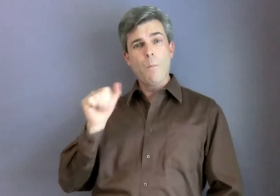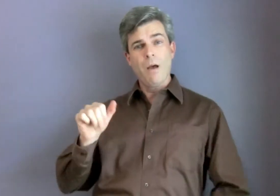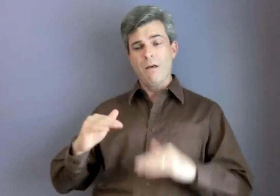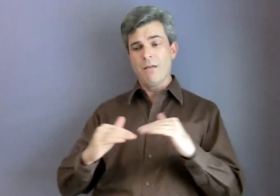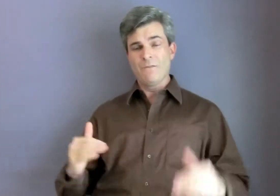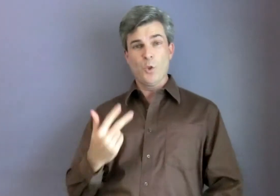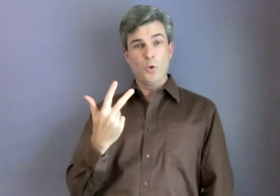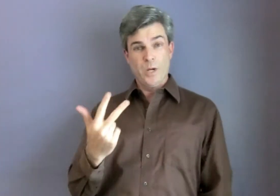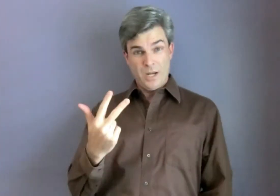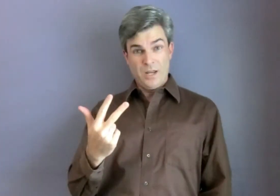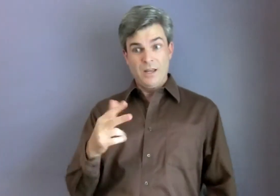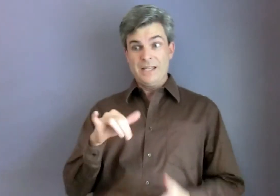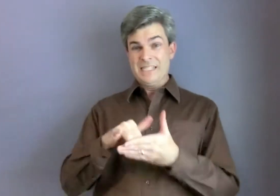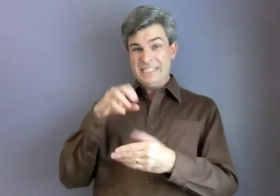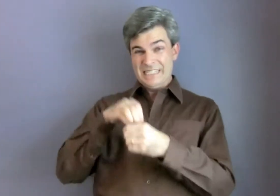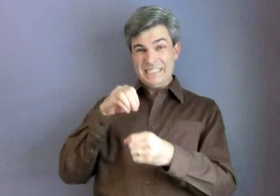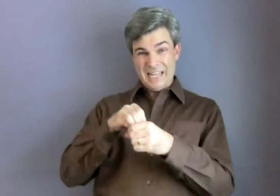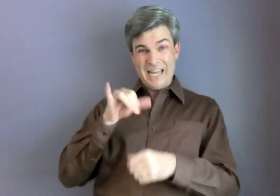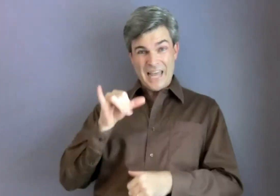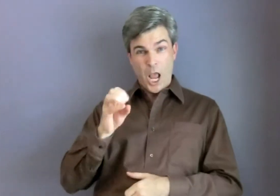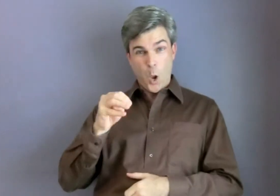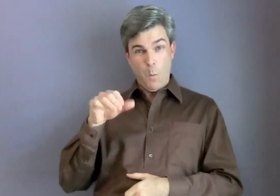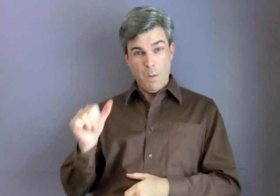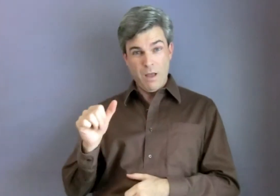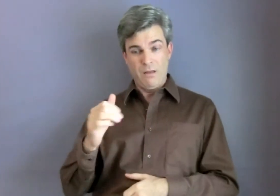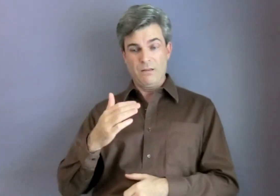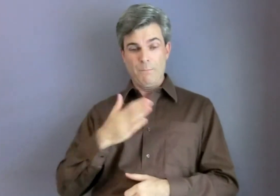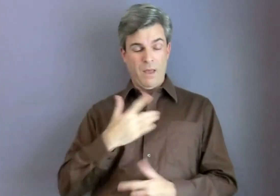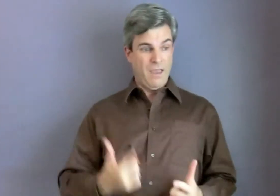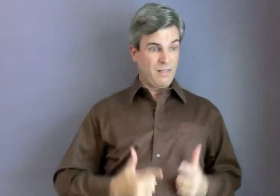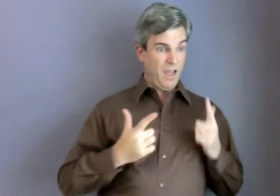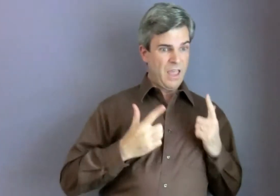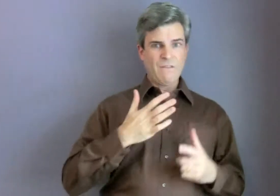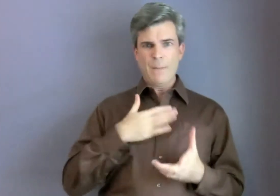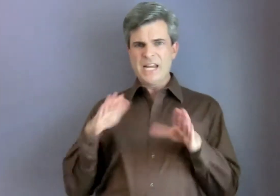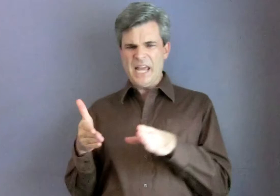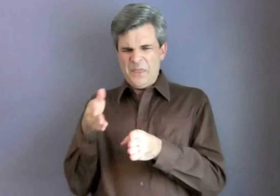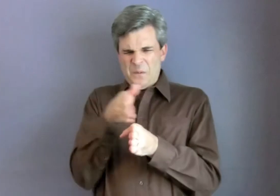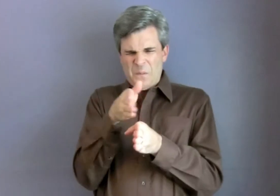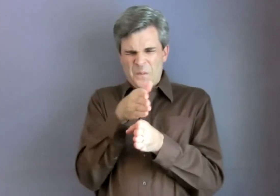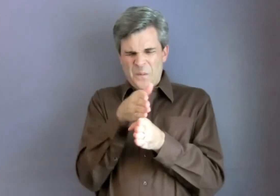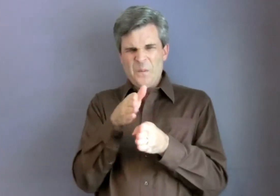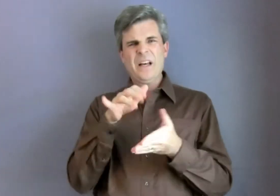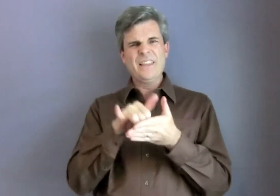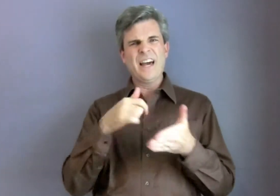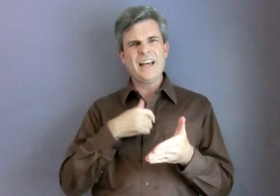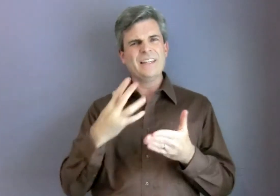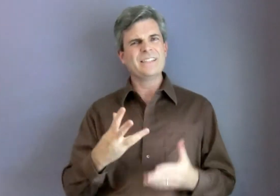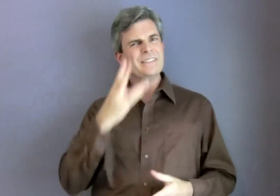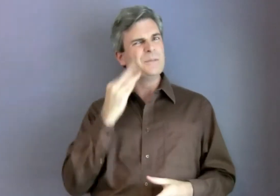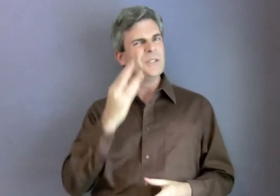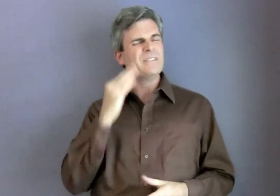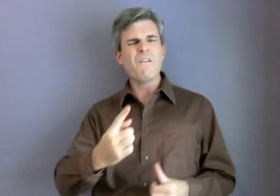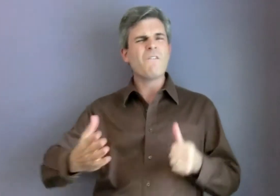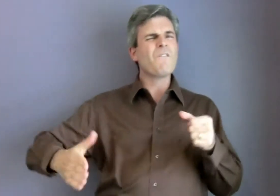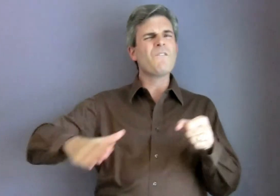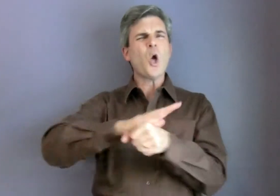between my life and my death that I'm experiencing the full connection and full consciousness of inner space. For